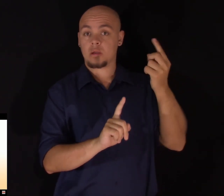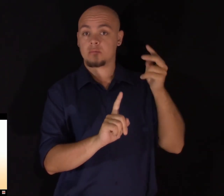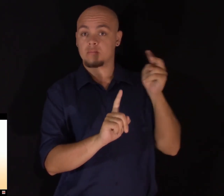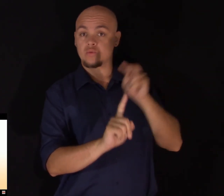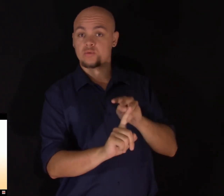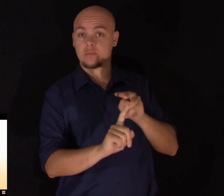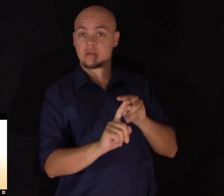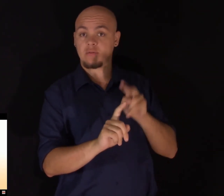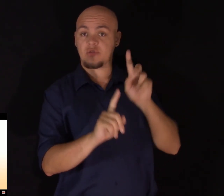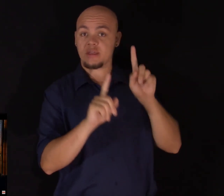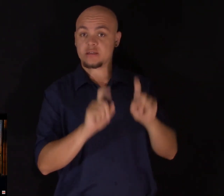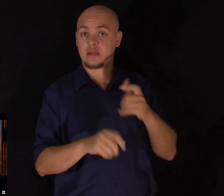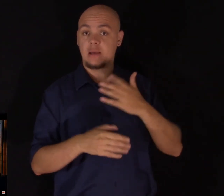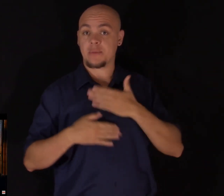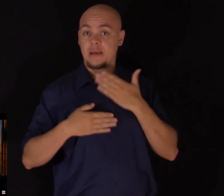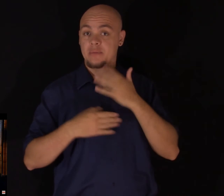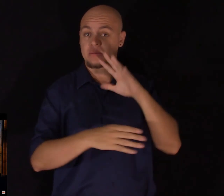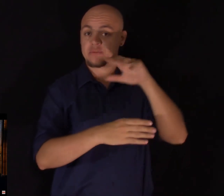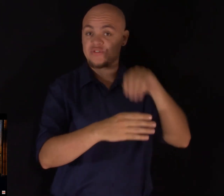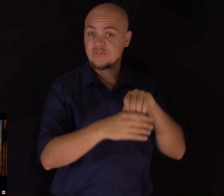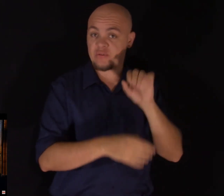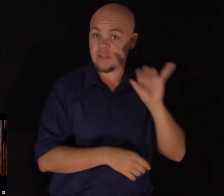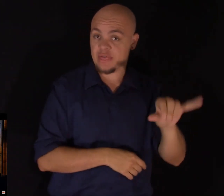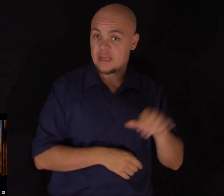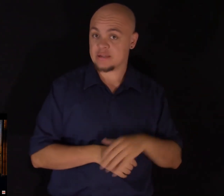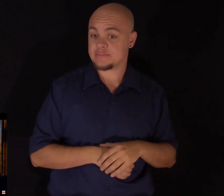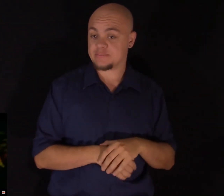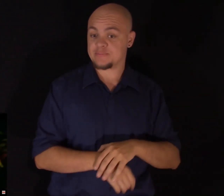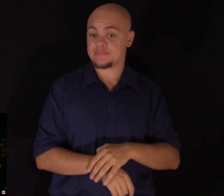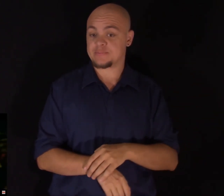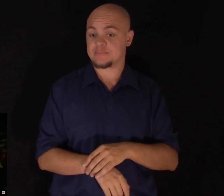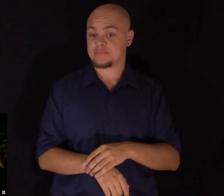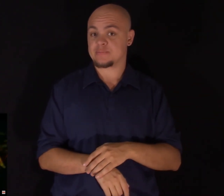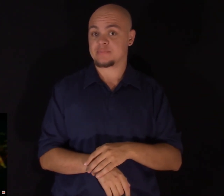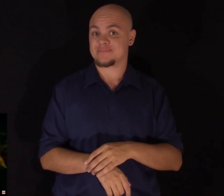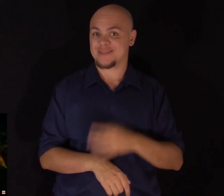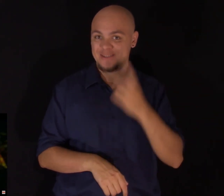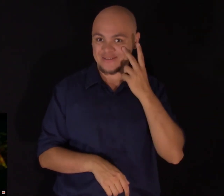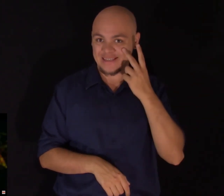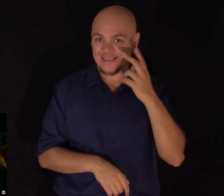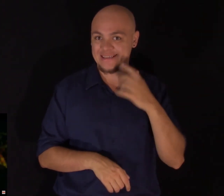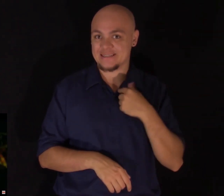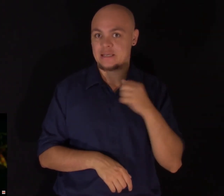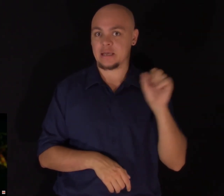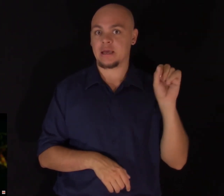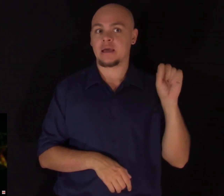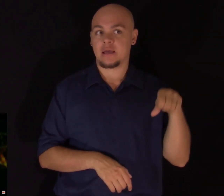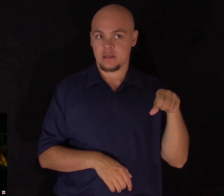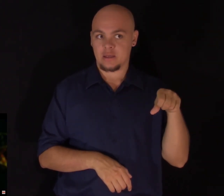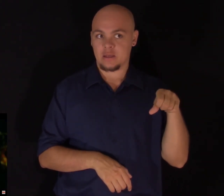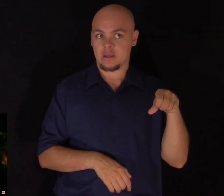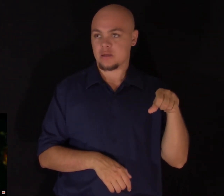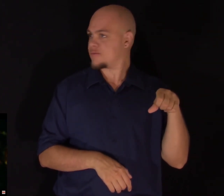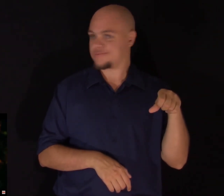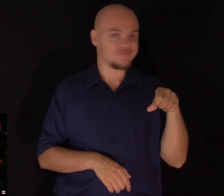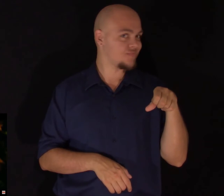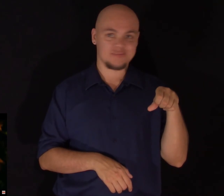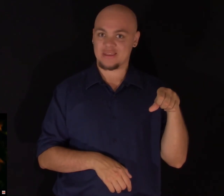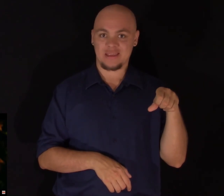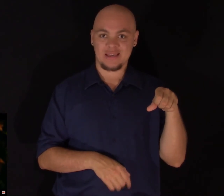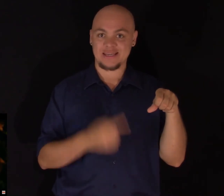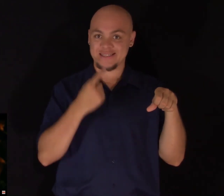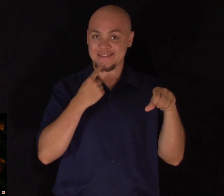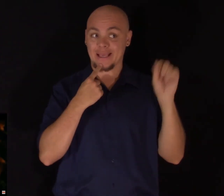I'm happy to participate in one. Okay, those head shakes are much easier to spot once you know to look for them. Now, there are